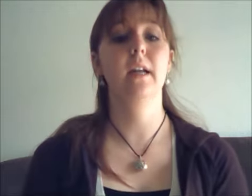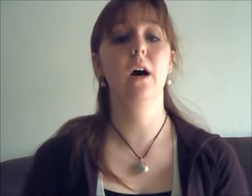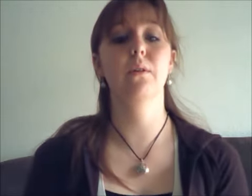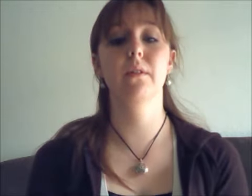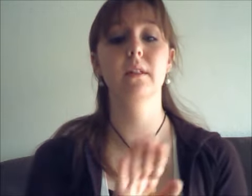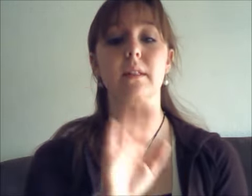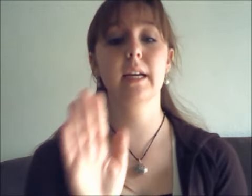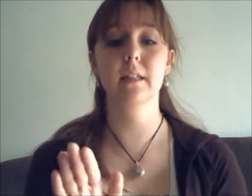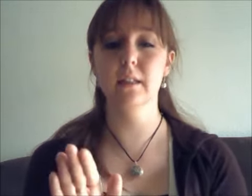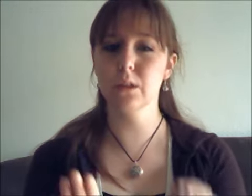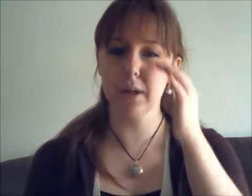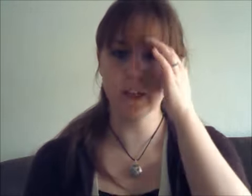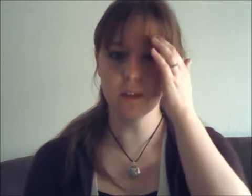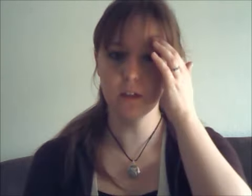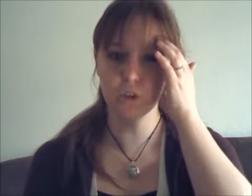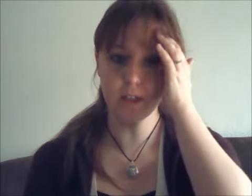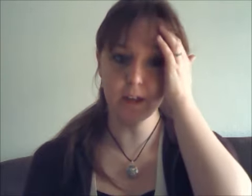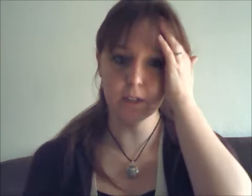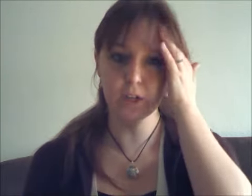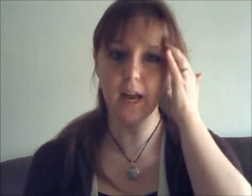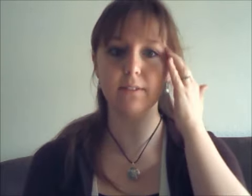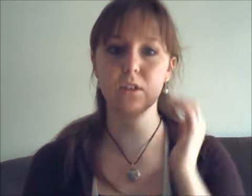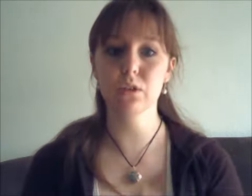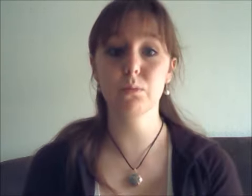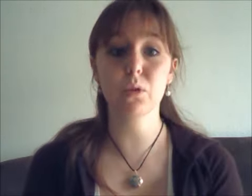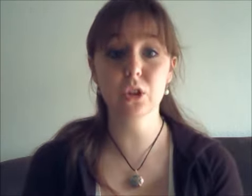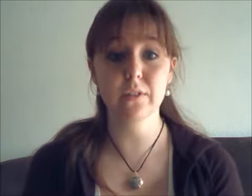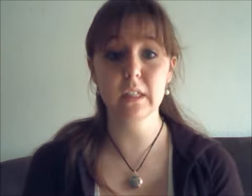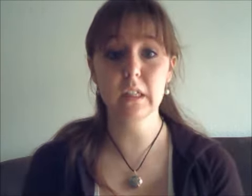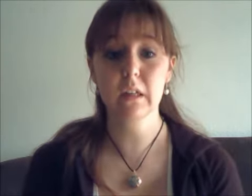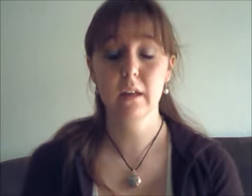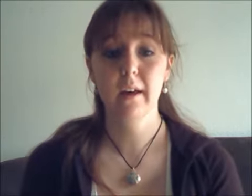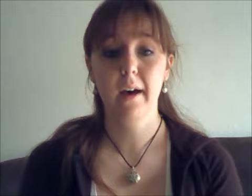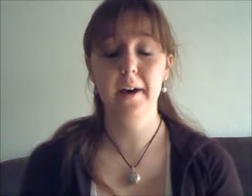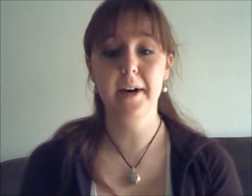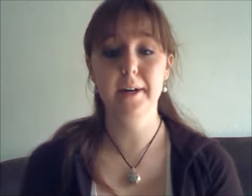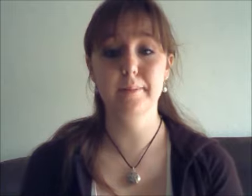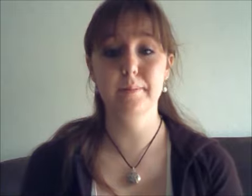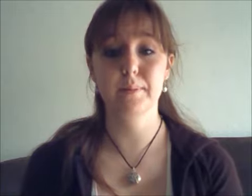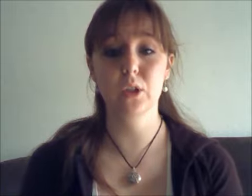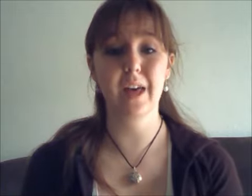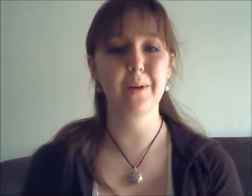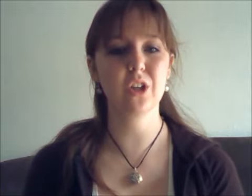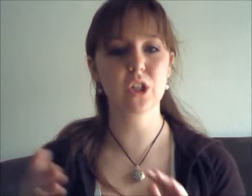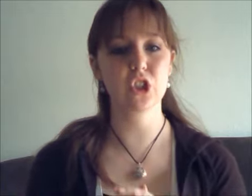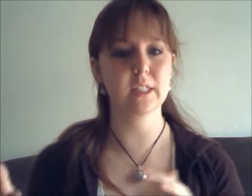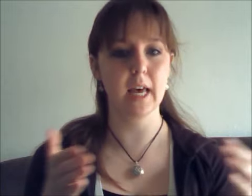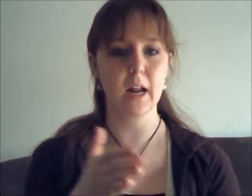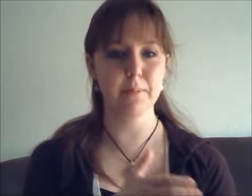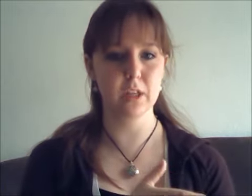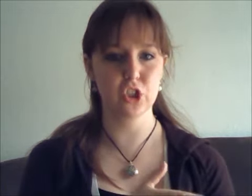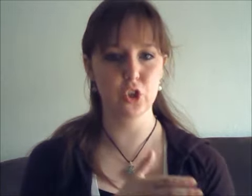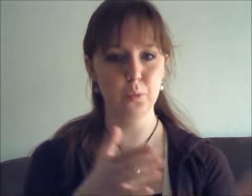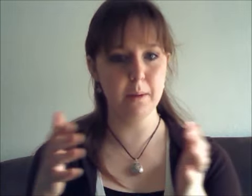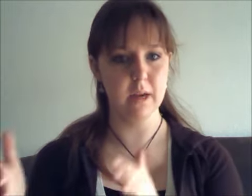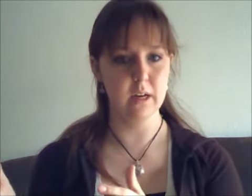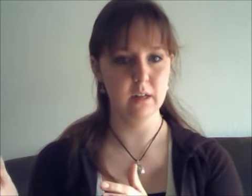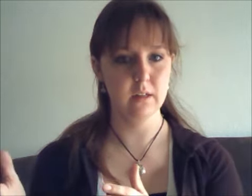Now, this next sentence is where it gets a little tricky. You're going to have to do some role shifting. So that way you can just set up the two women and